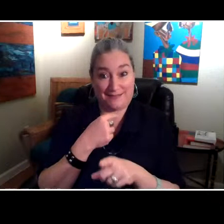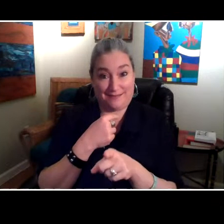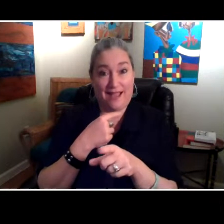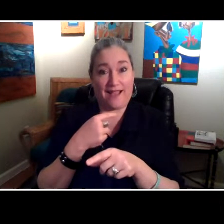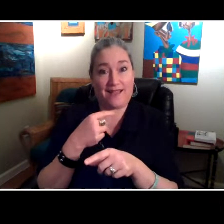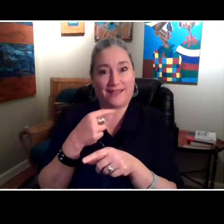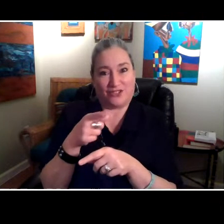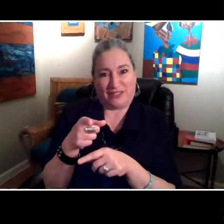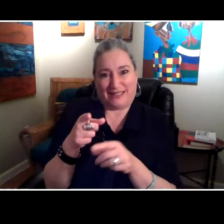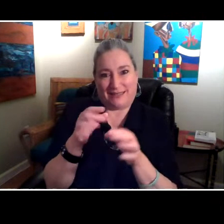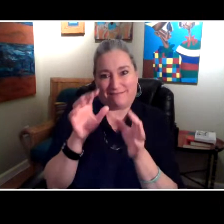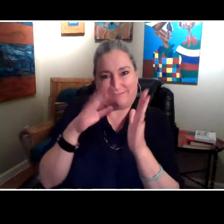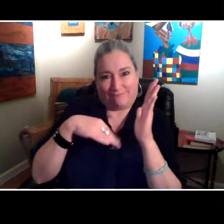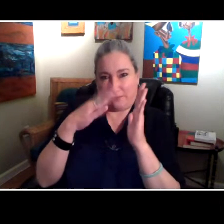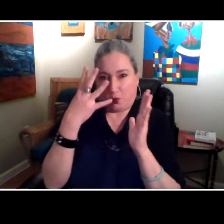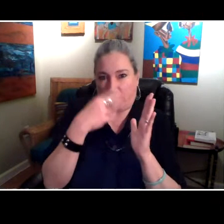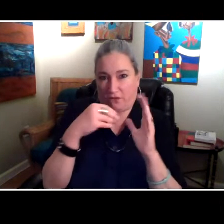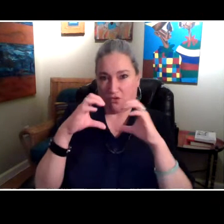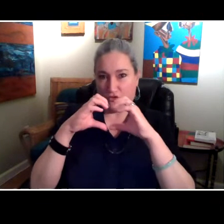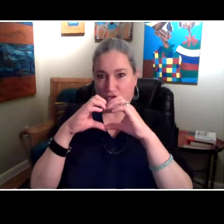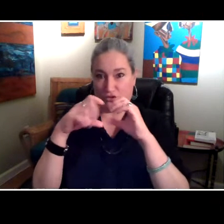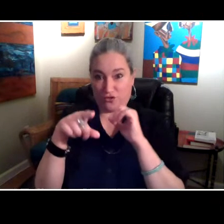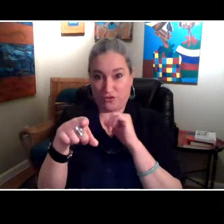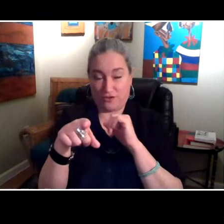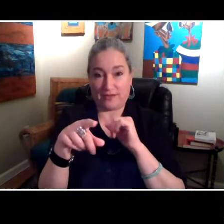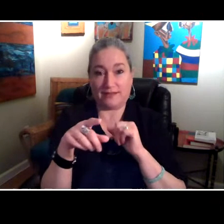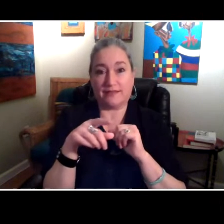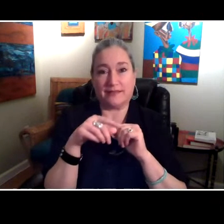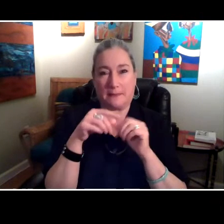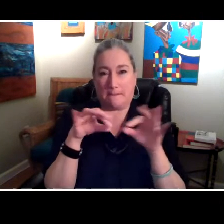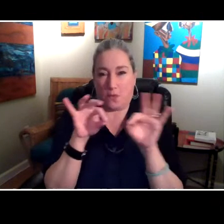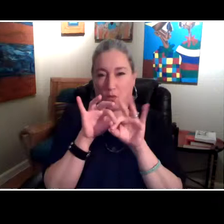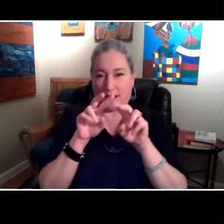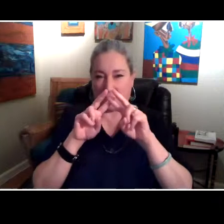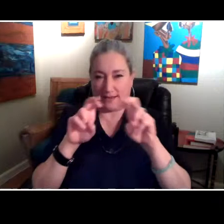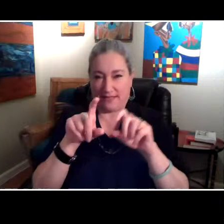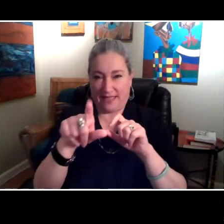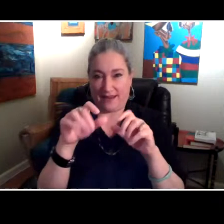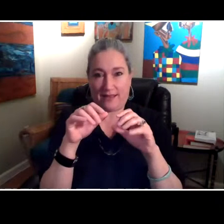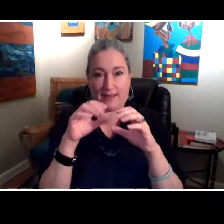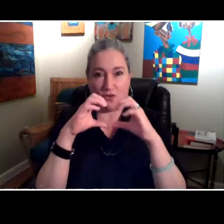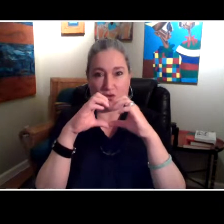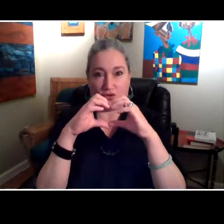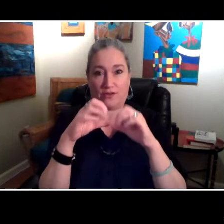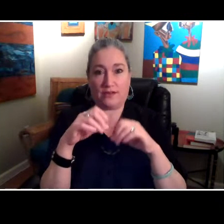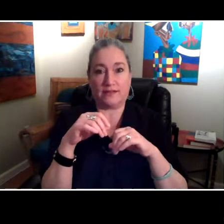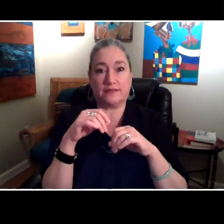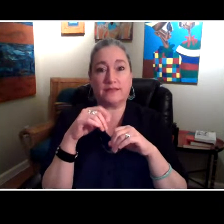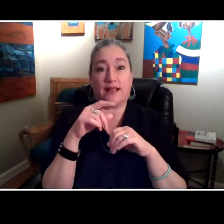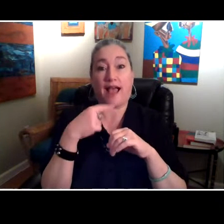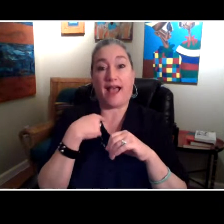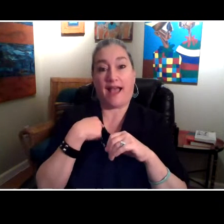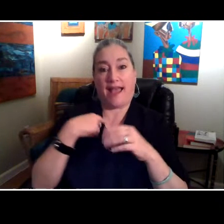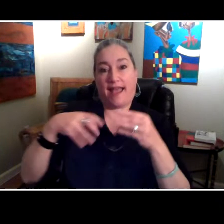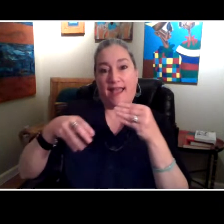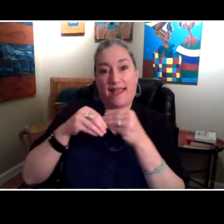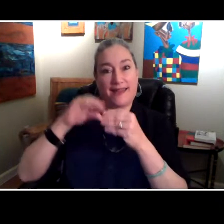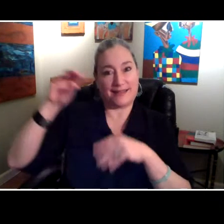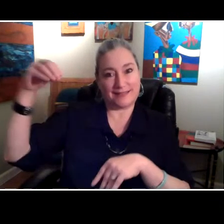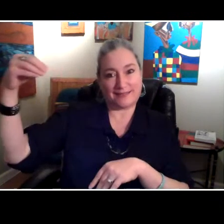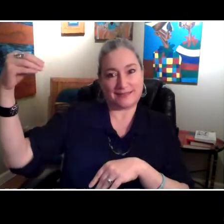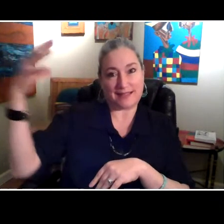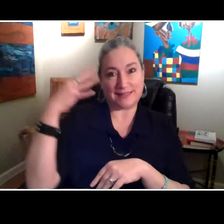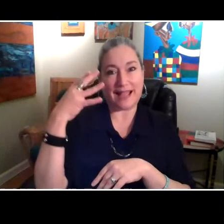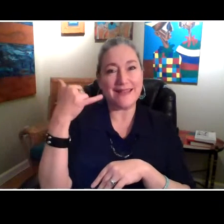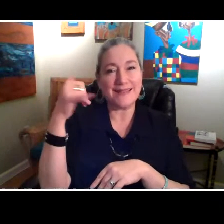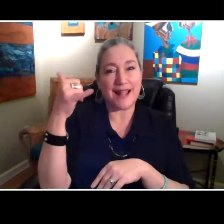Next slide. In this example, Bella said, with this beautiful painting of a heart, it's important to really